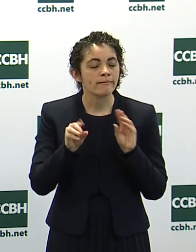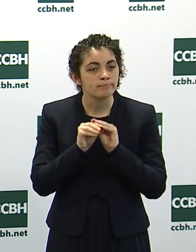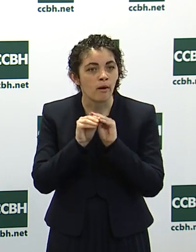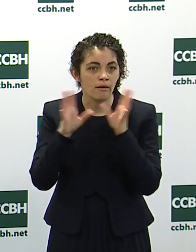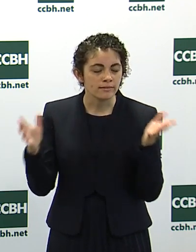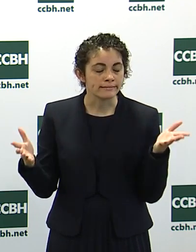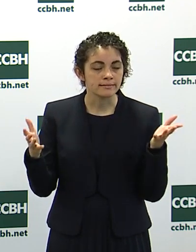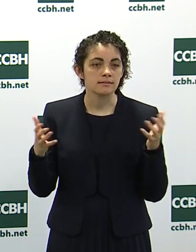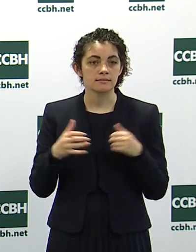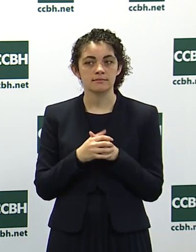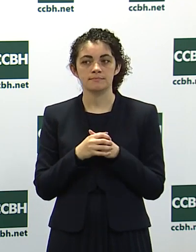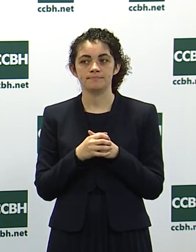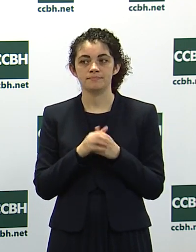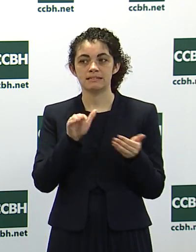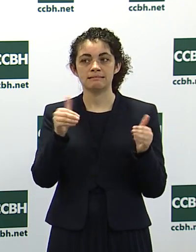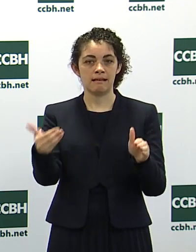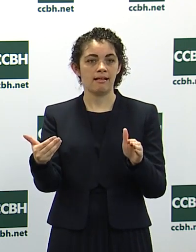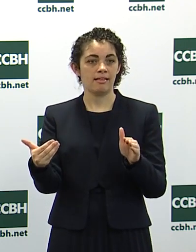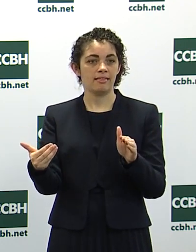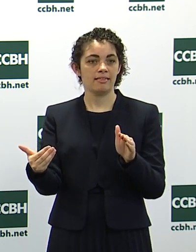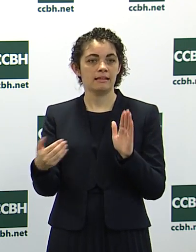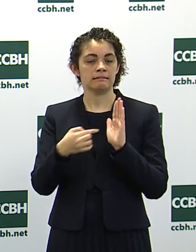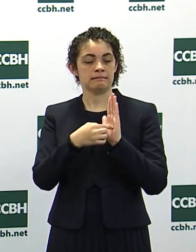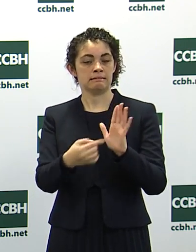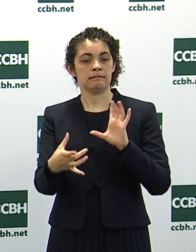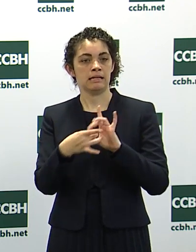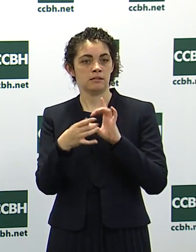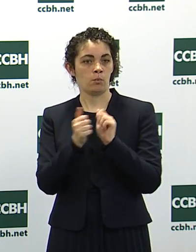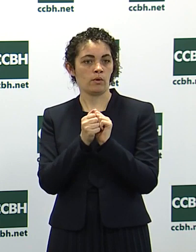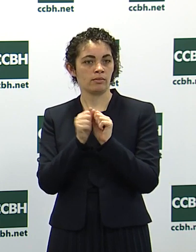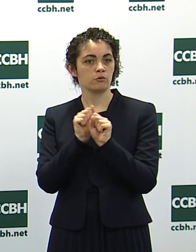obvious death related to coronavirus.